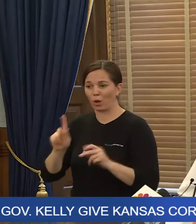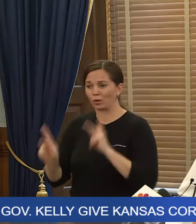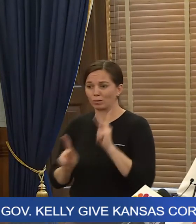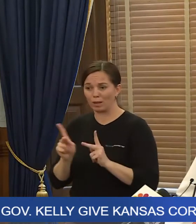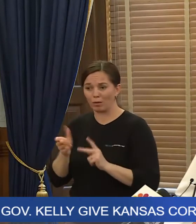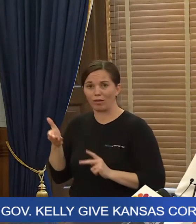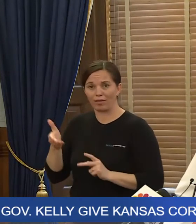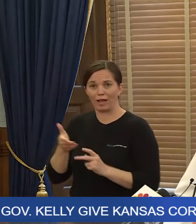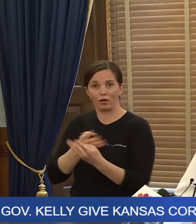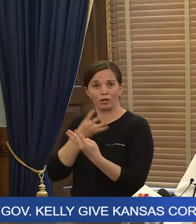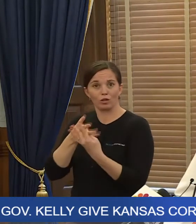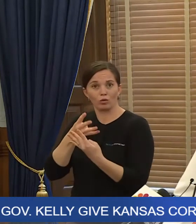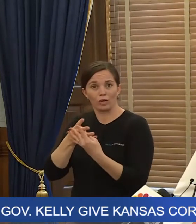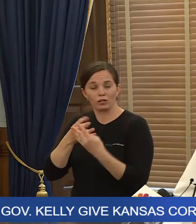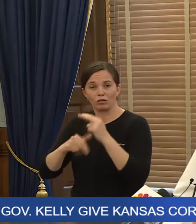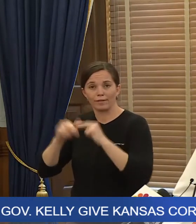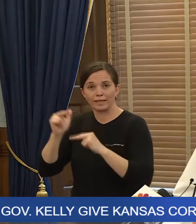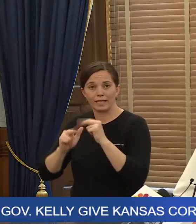facilities.